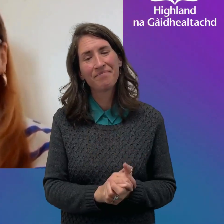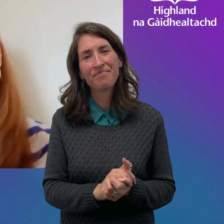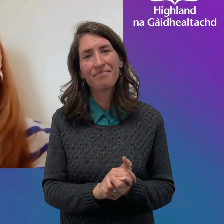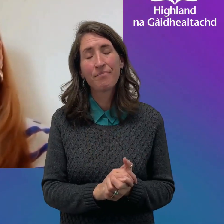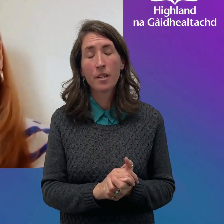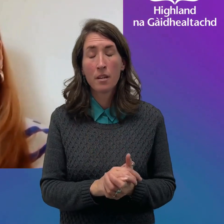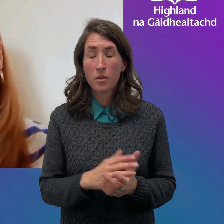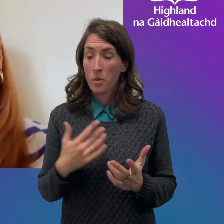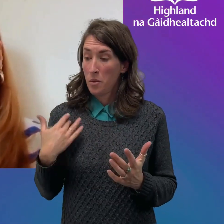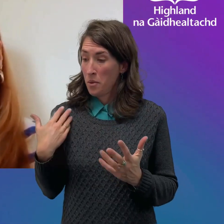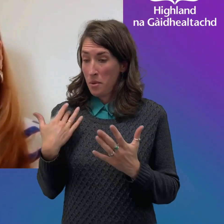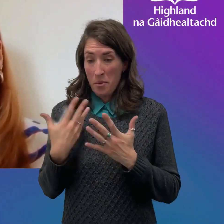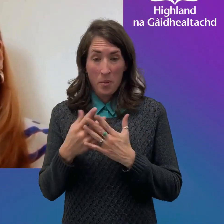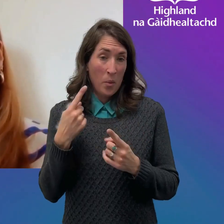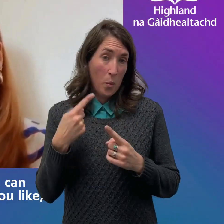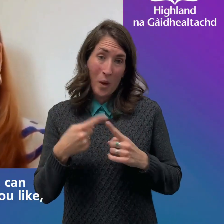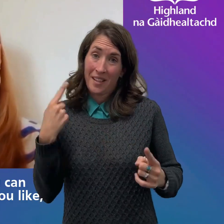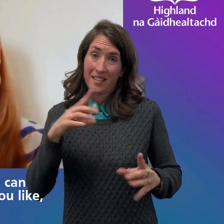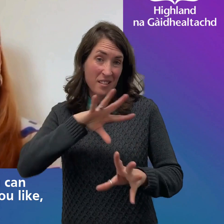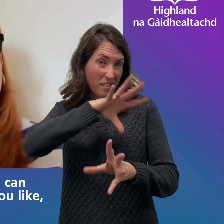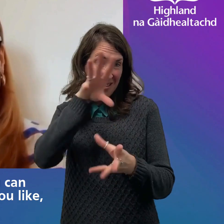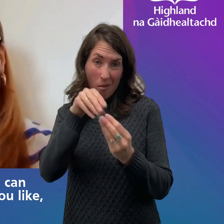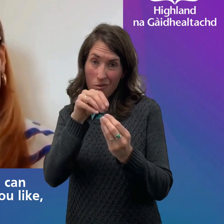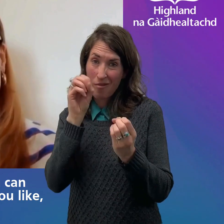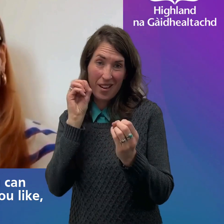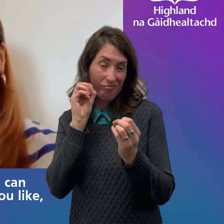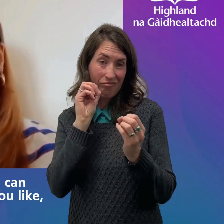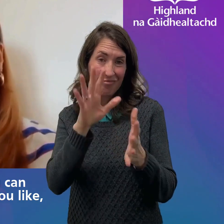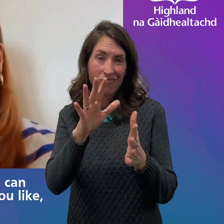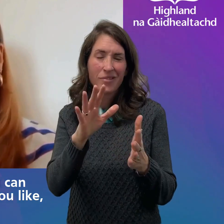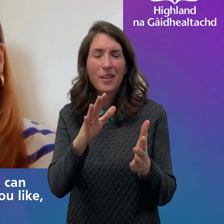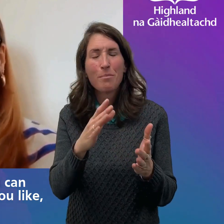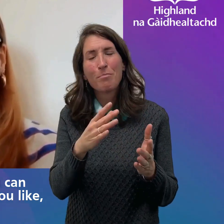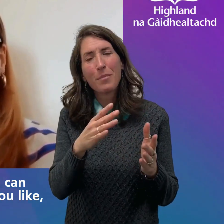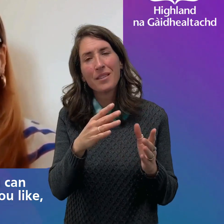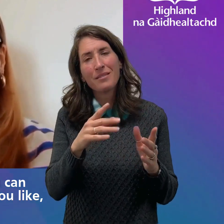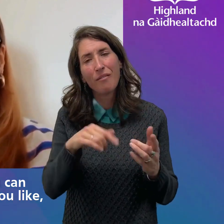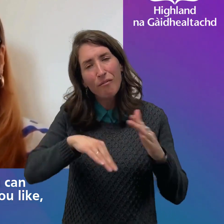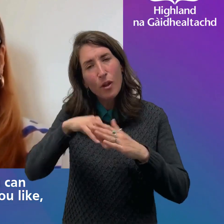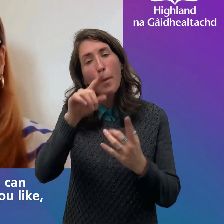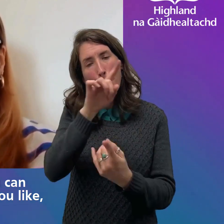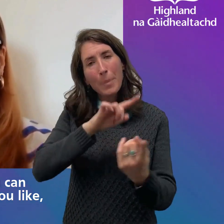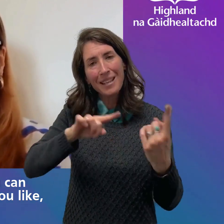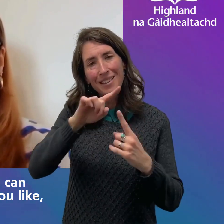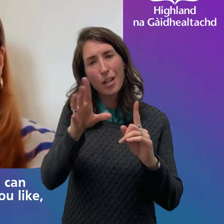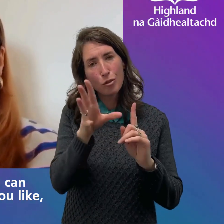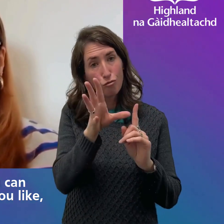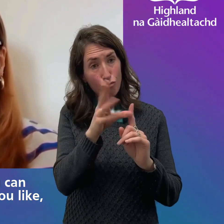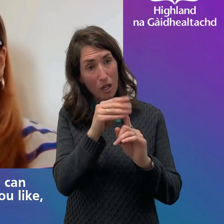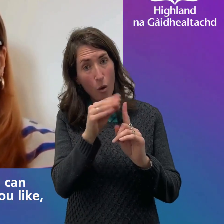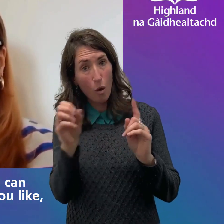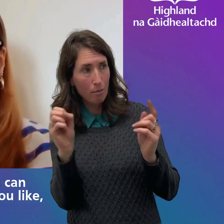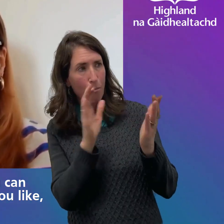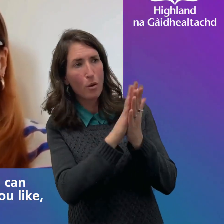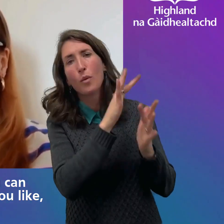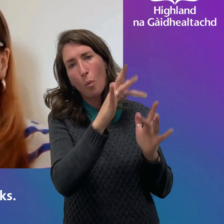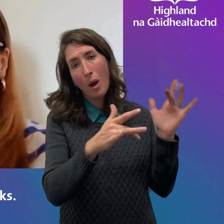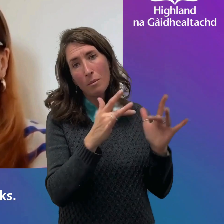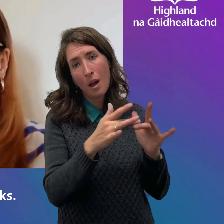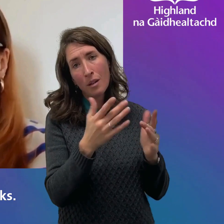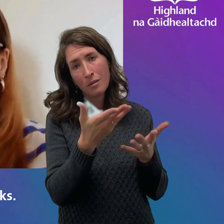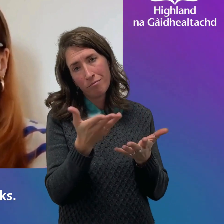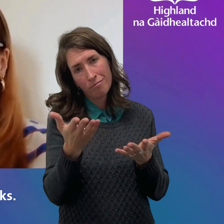So that was just a very quick summary as I said it gets recorded you can watch it back on the website if you like